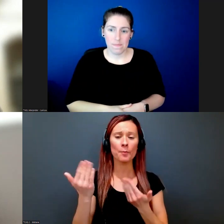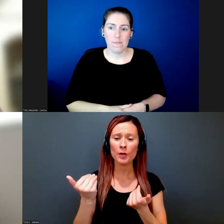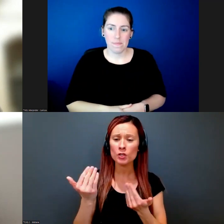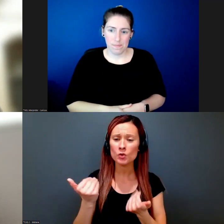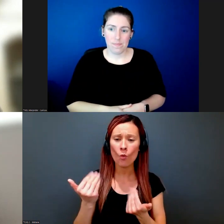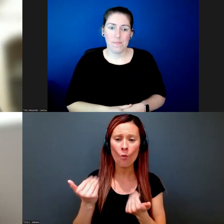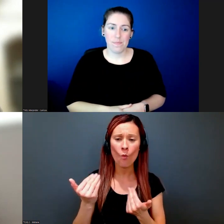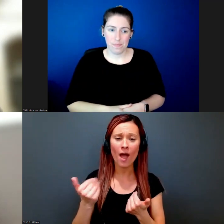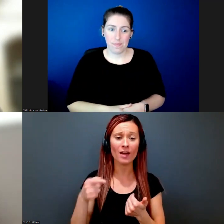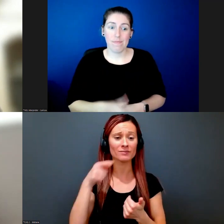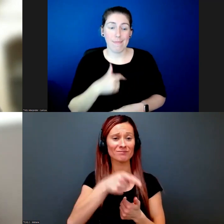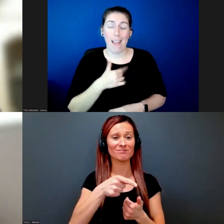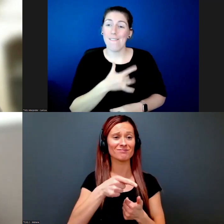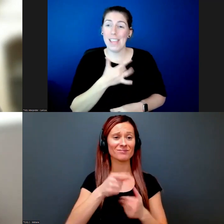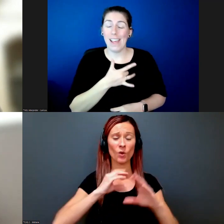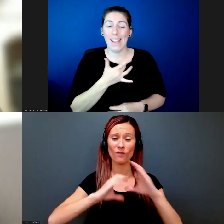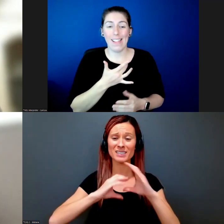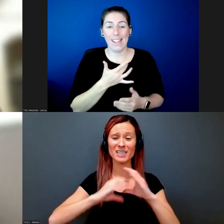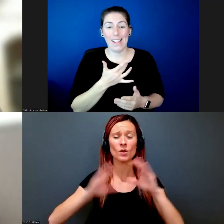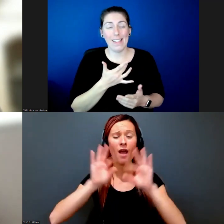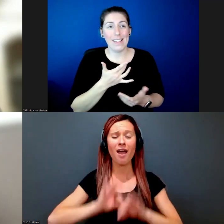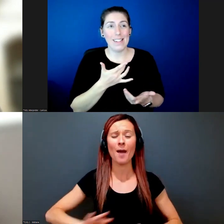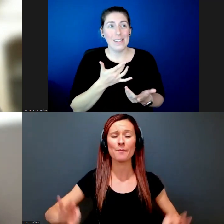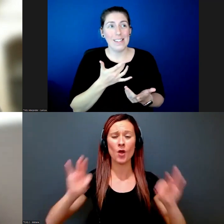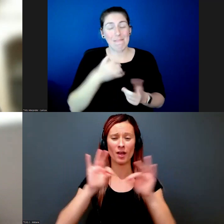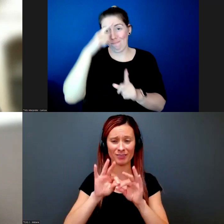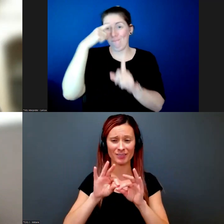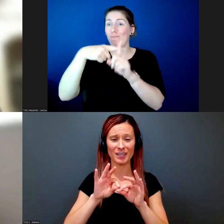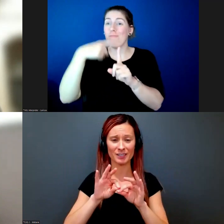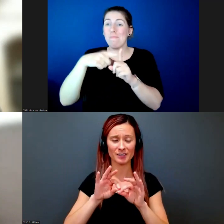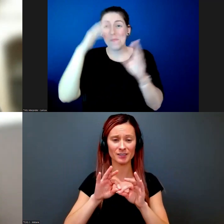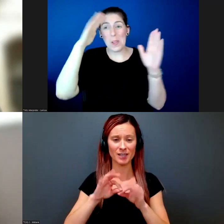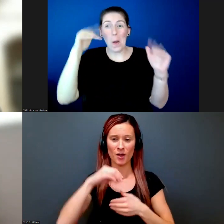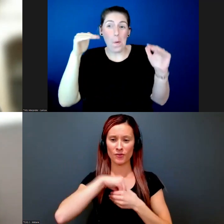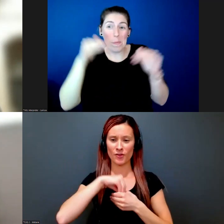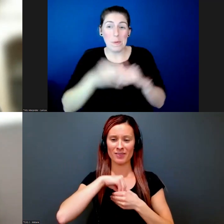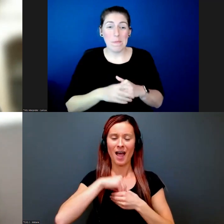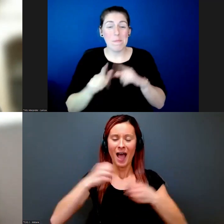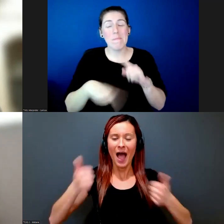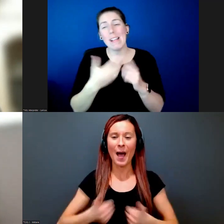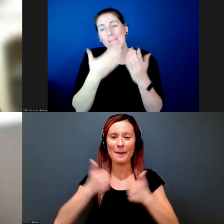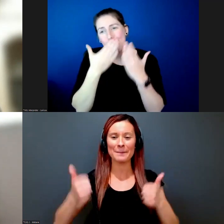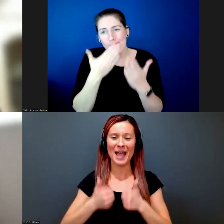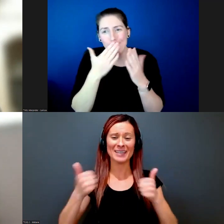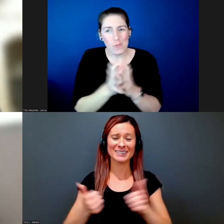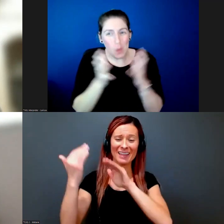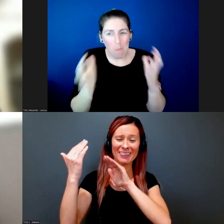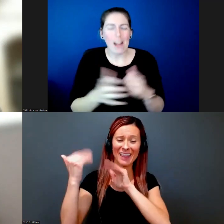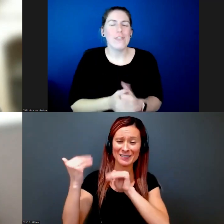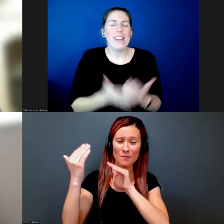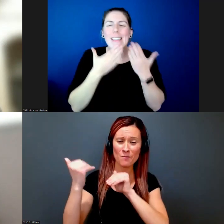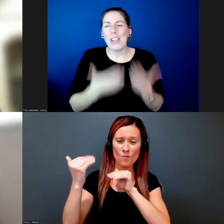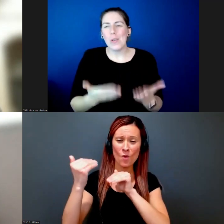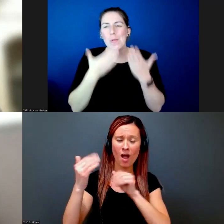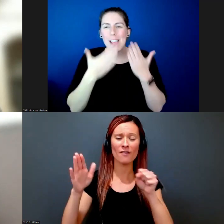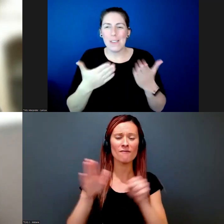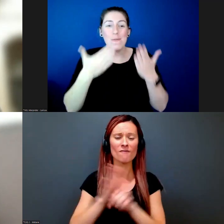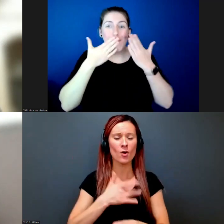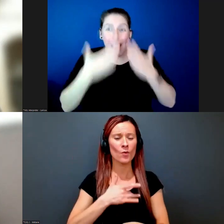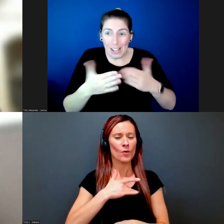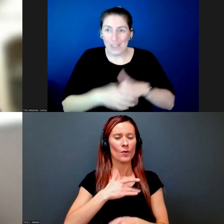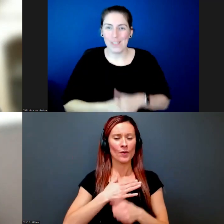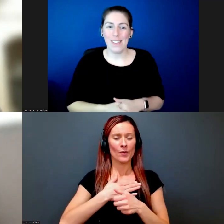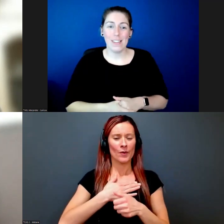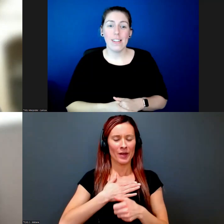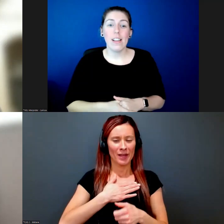I feel very full of hope right now and gratitude for everybody. Thank you, thank you, thank you. And I want